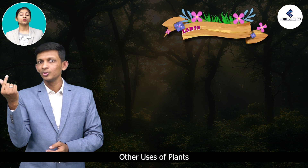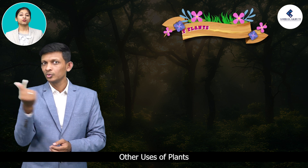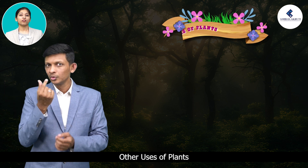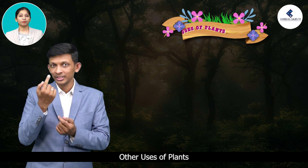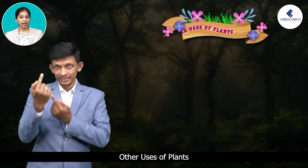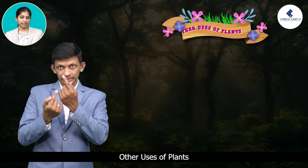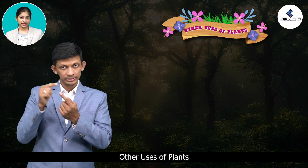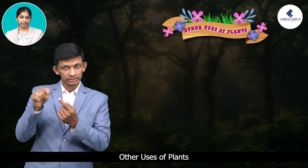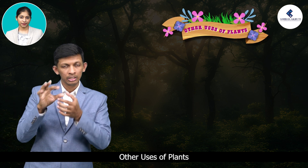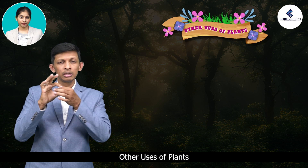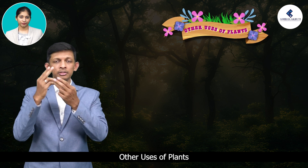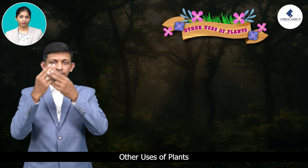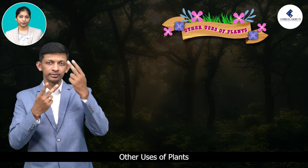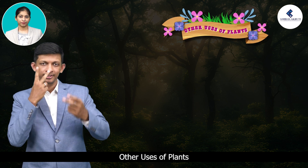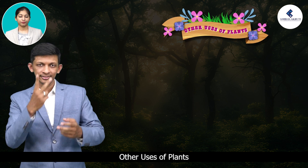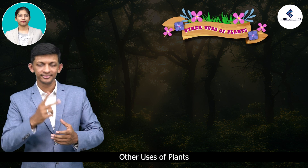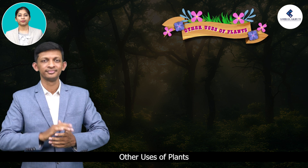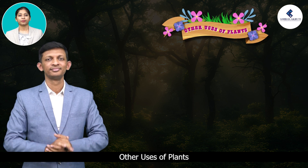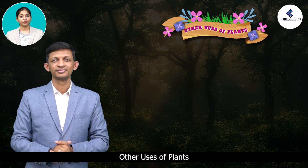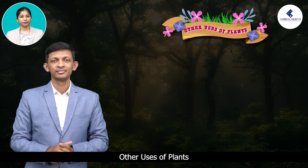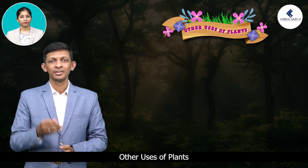Other uses of plants.